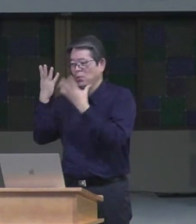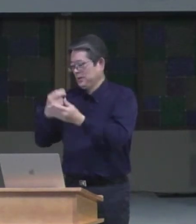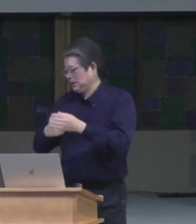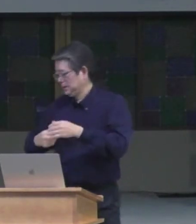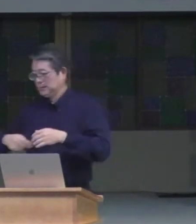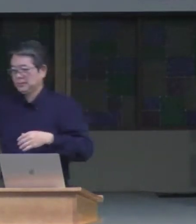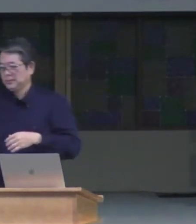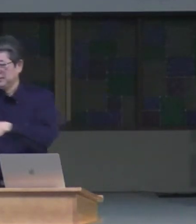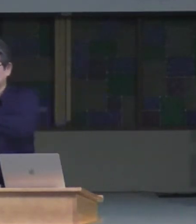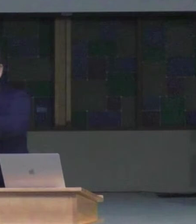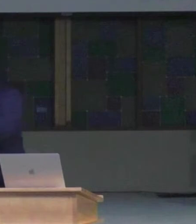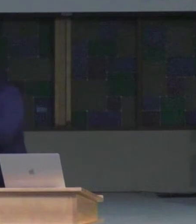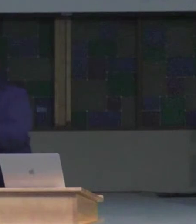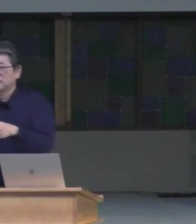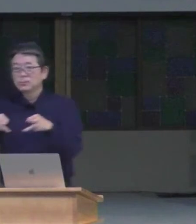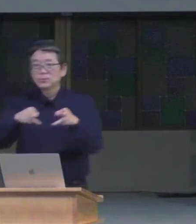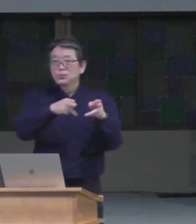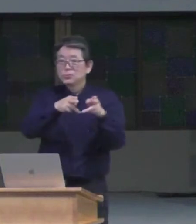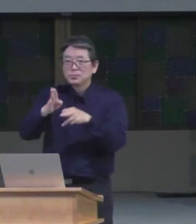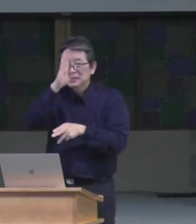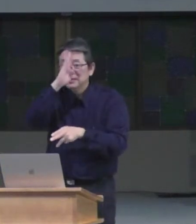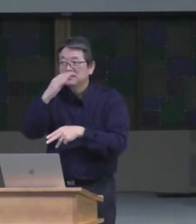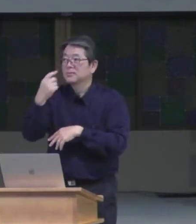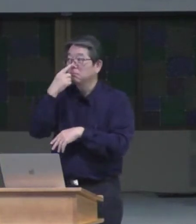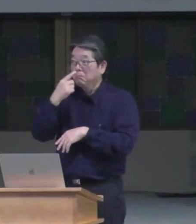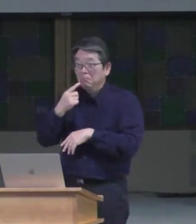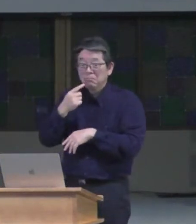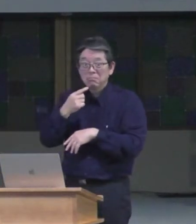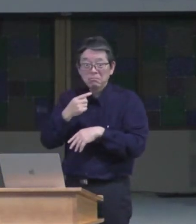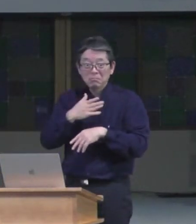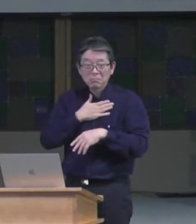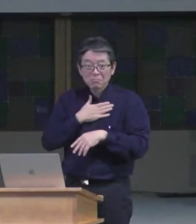the police come, sit down right away, sit down.